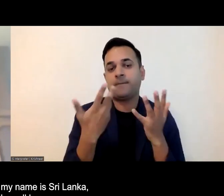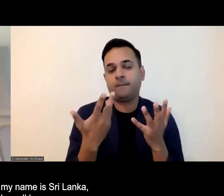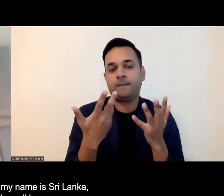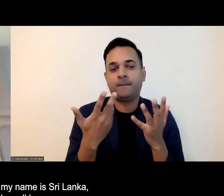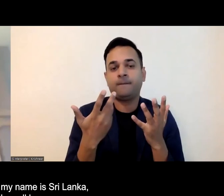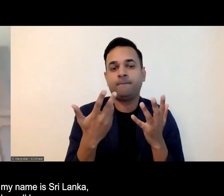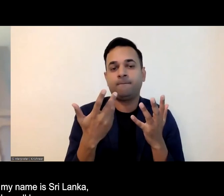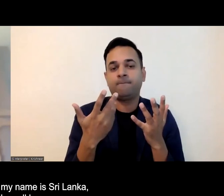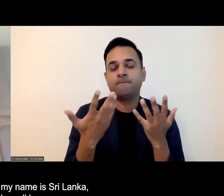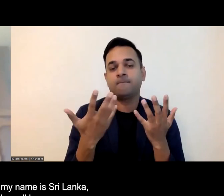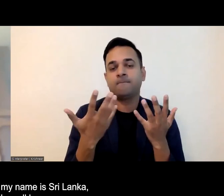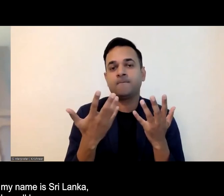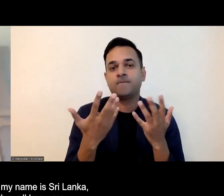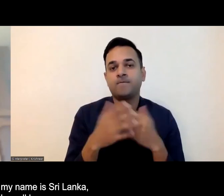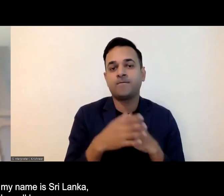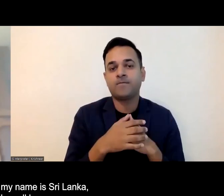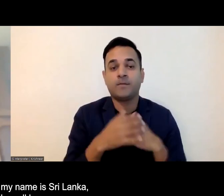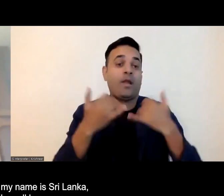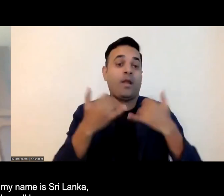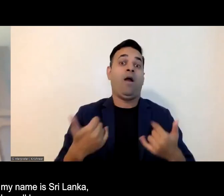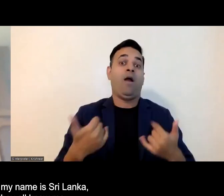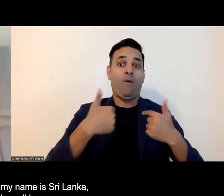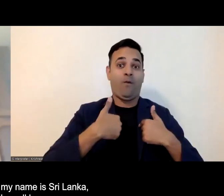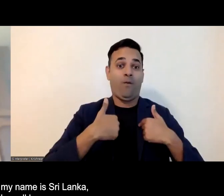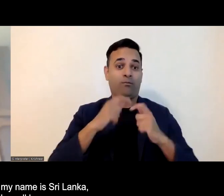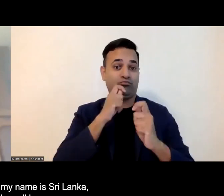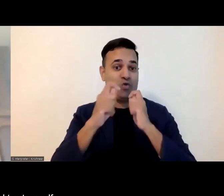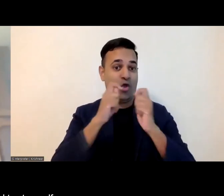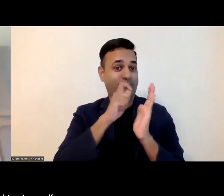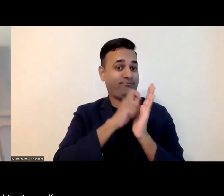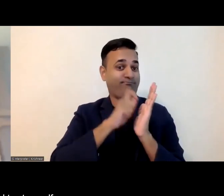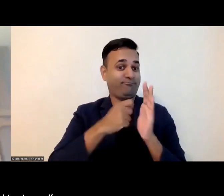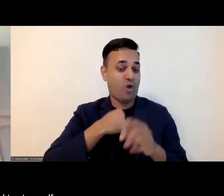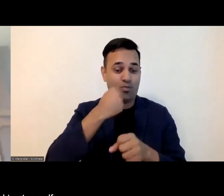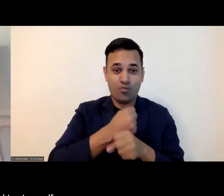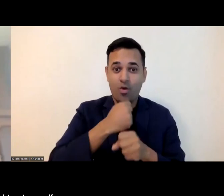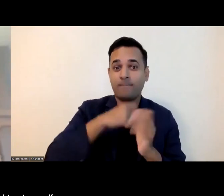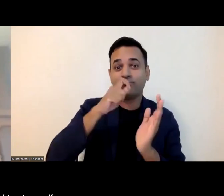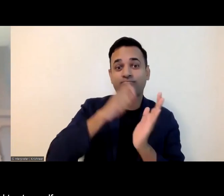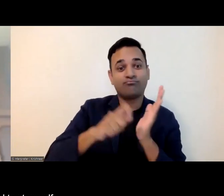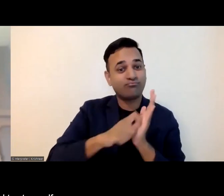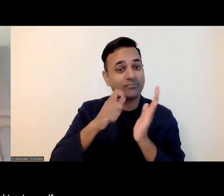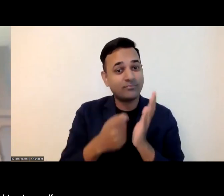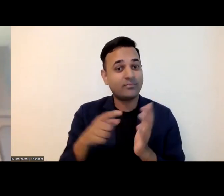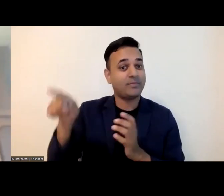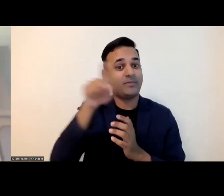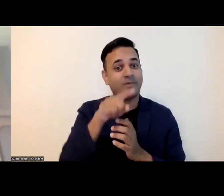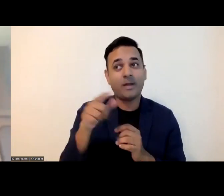my name in Sri Lanka, Sumira Gunasekara, they all know me because I trust